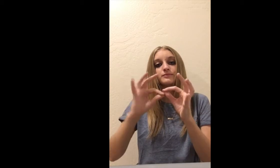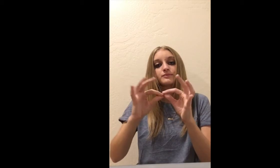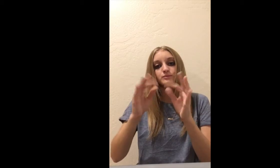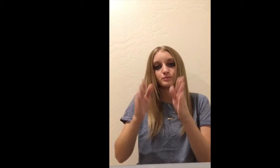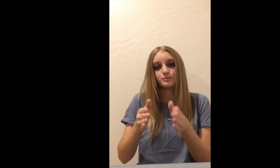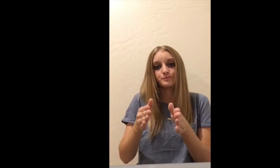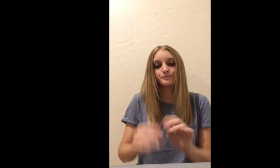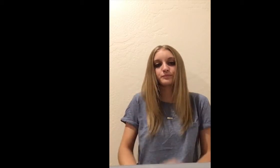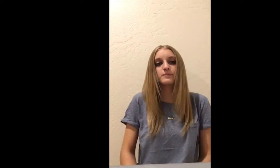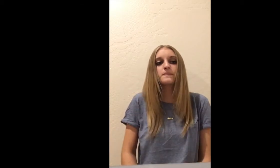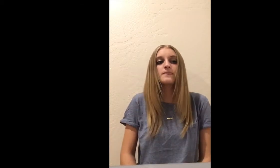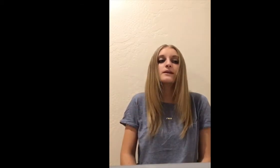interpreting.